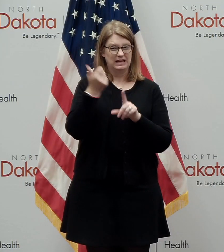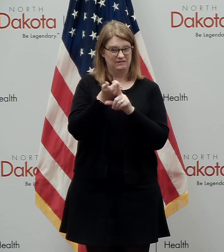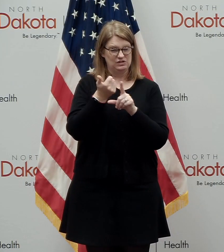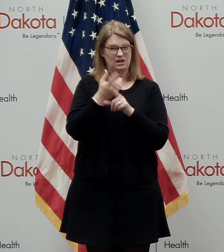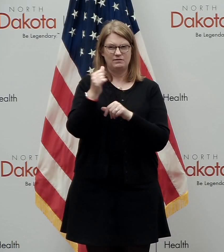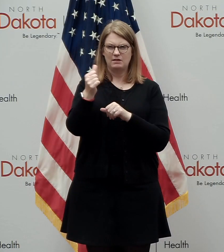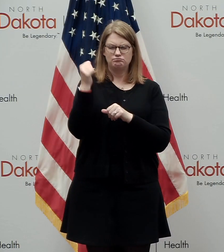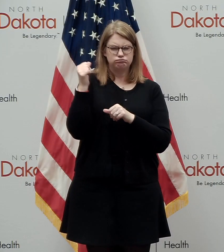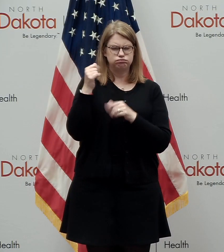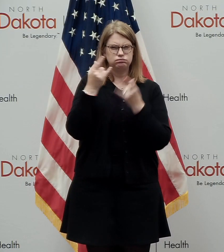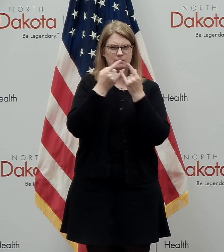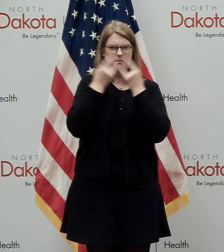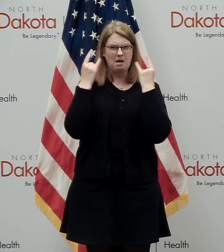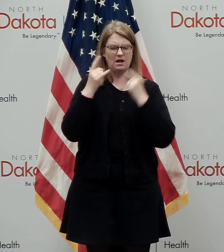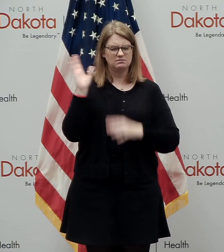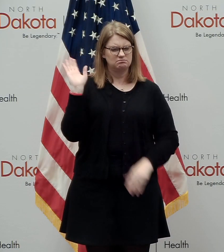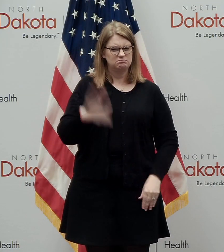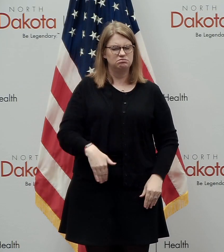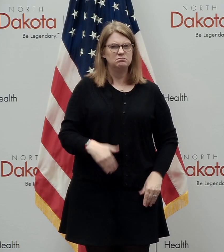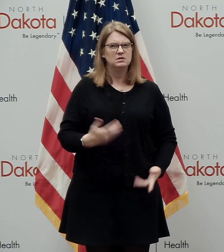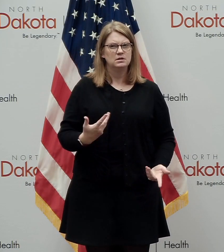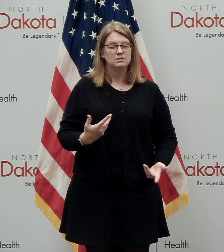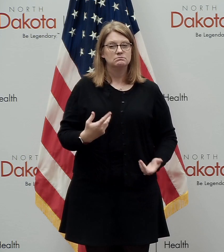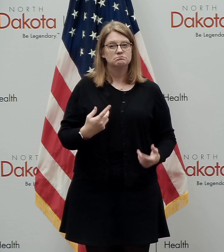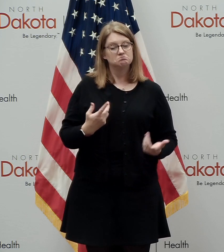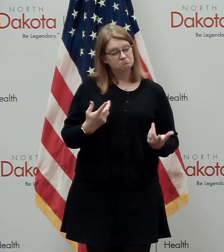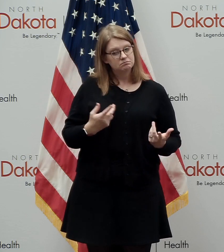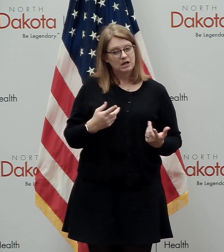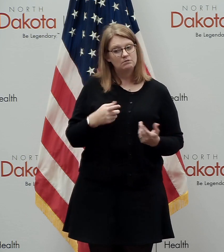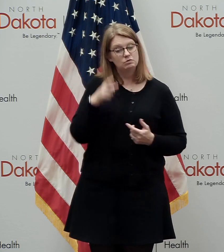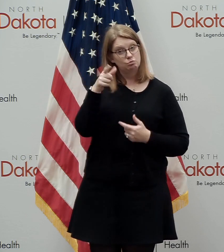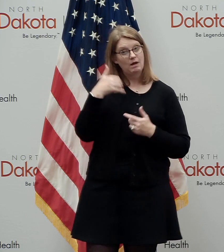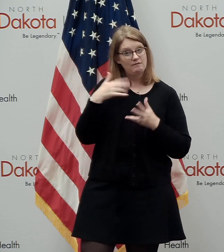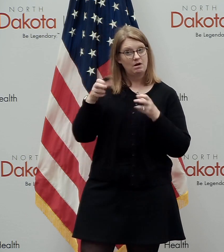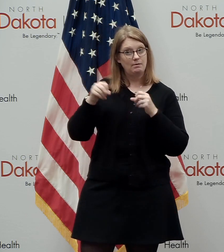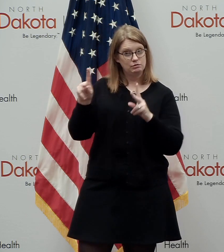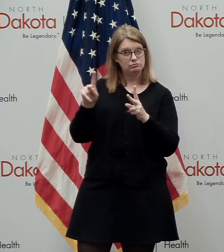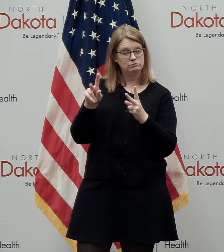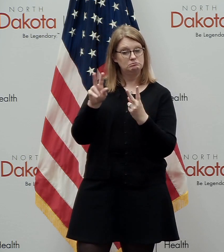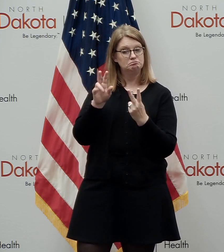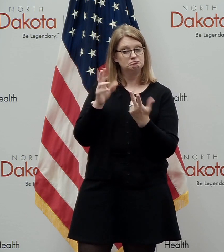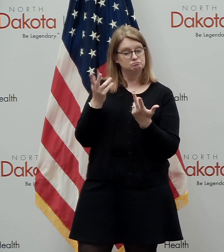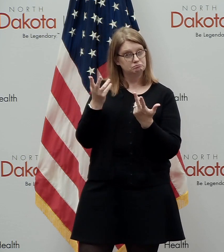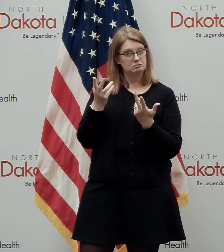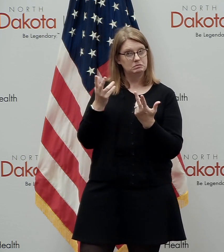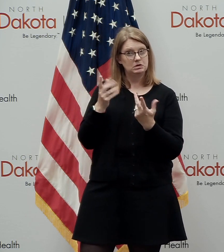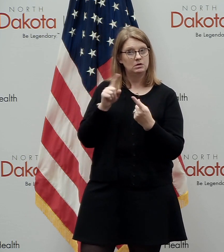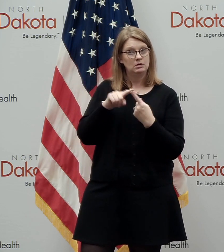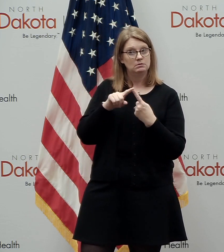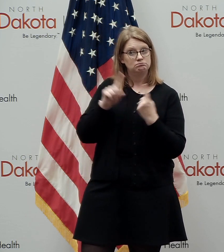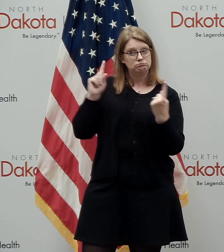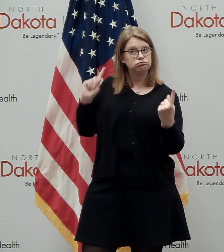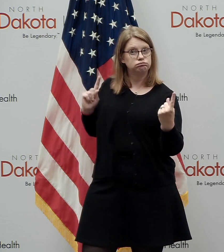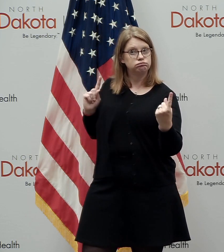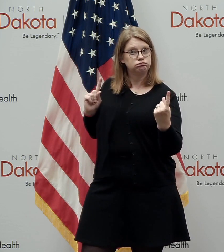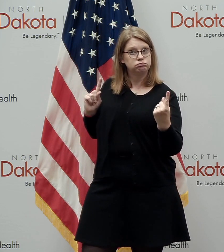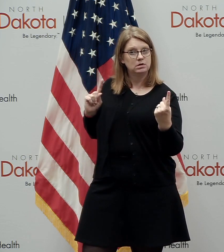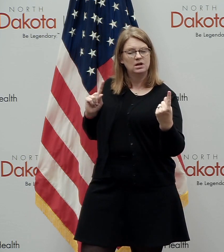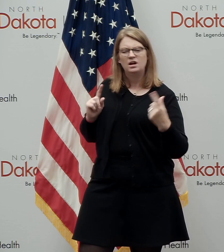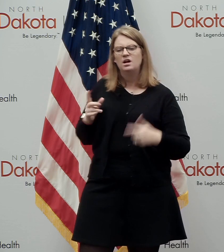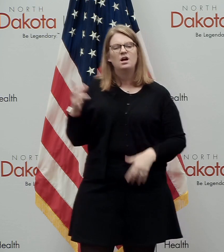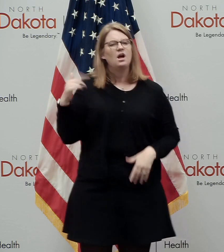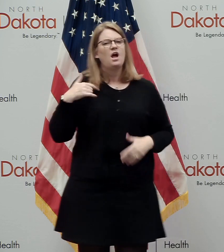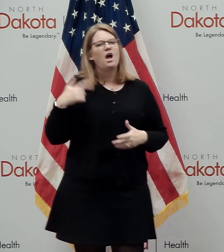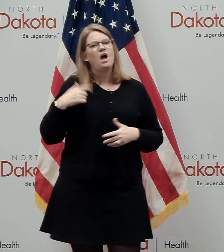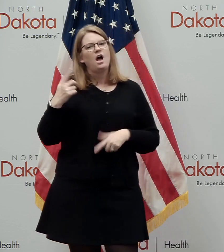mask, then you have an opportunity to do a couple of things. One is socially distance, because if you don't want to wear a